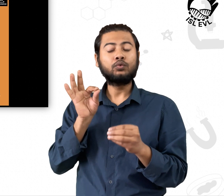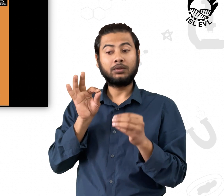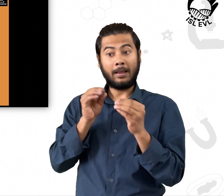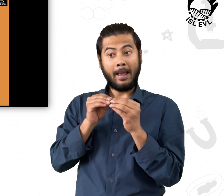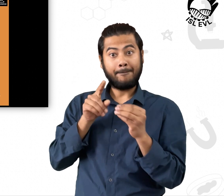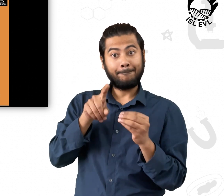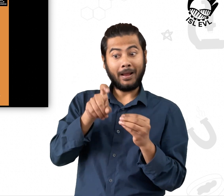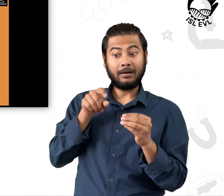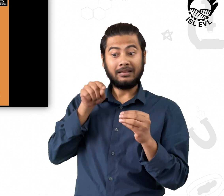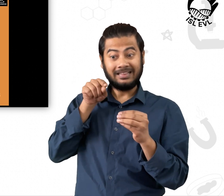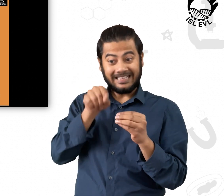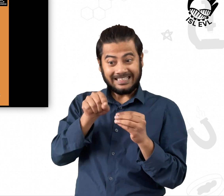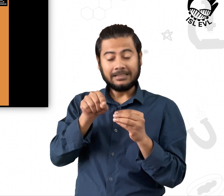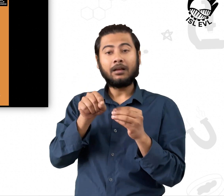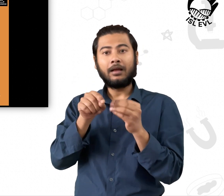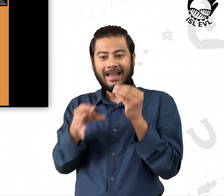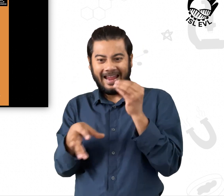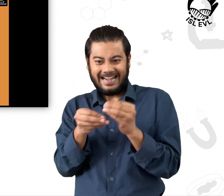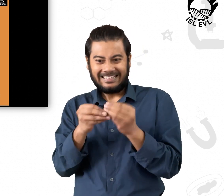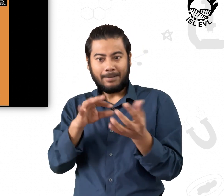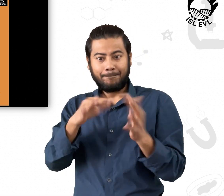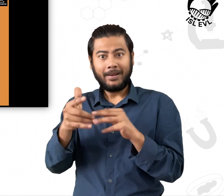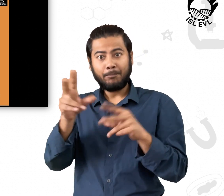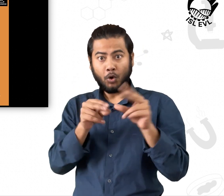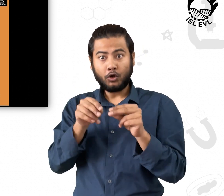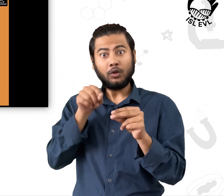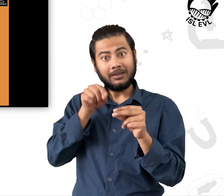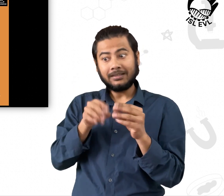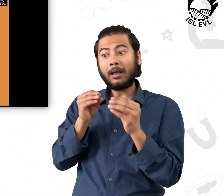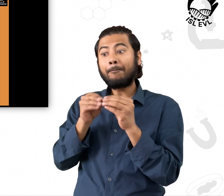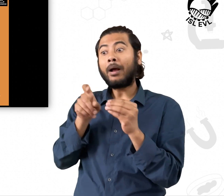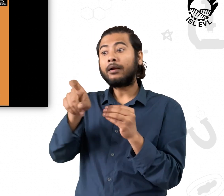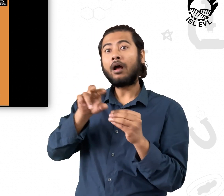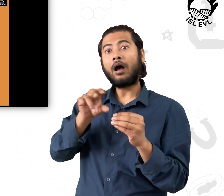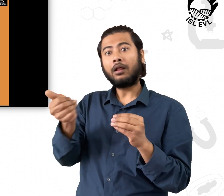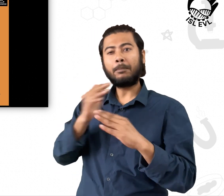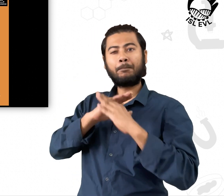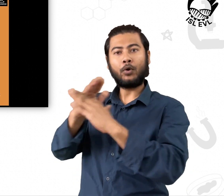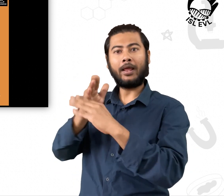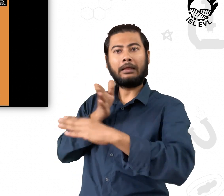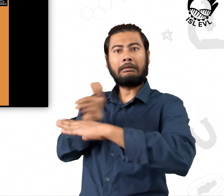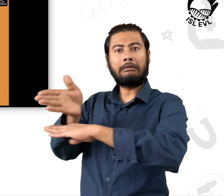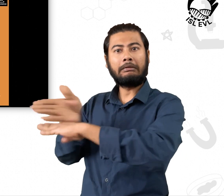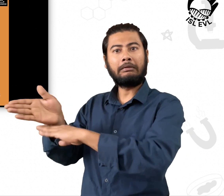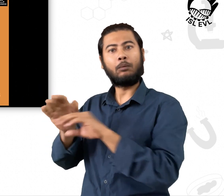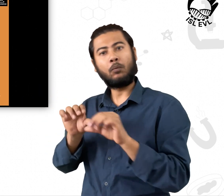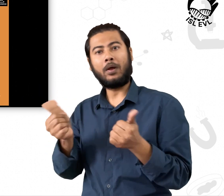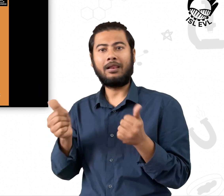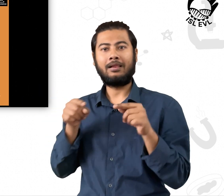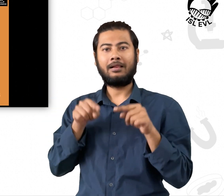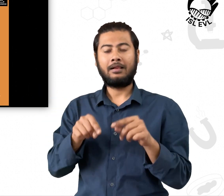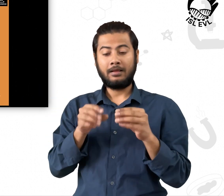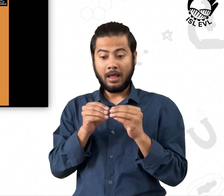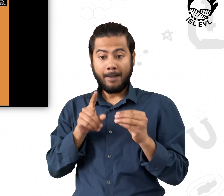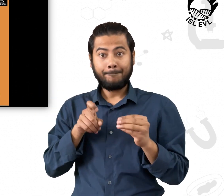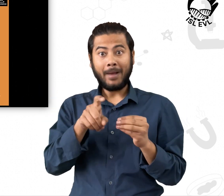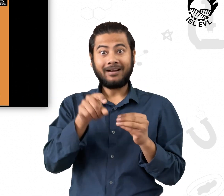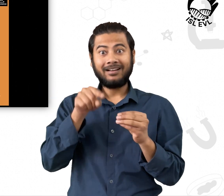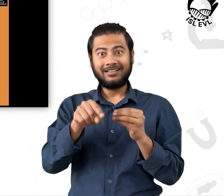let's say we're working with a bacteria that makes a secondary metabolite, which kills other bacteria, right? And we